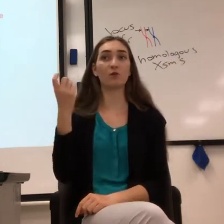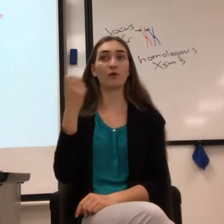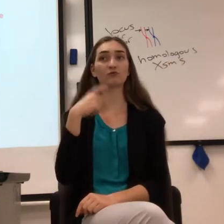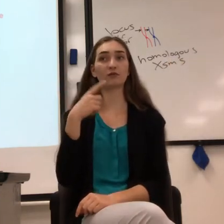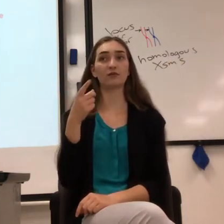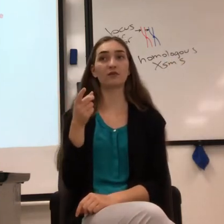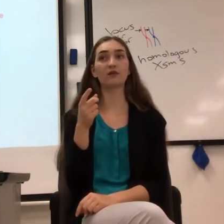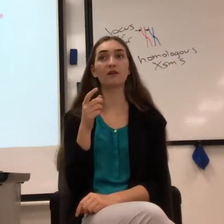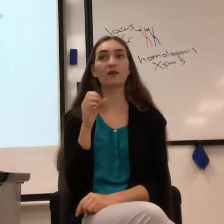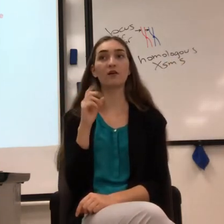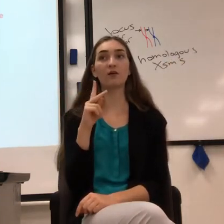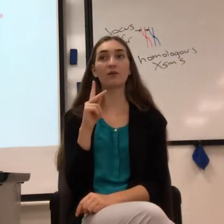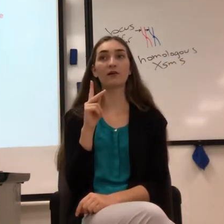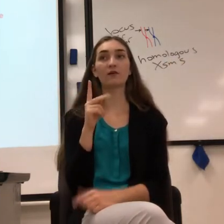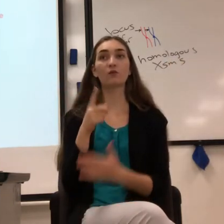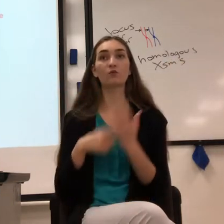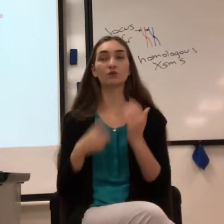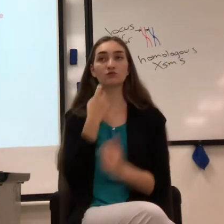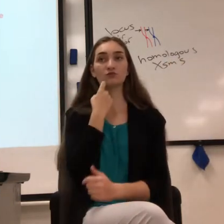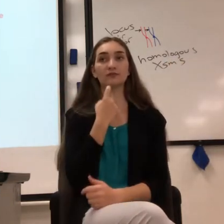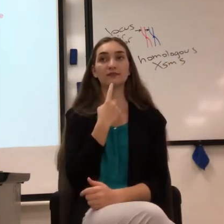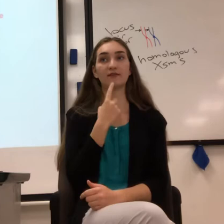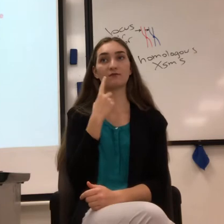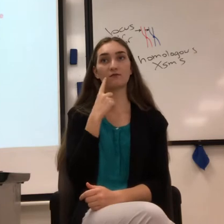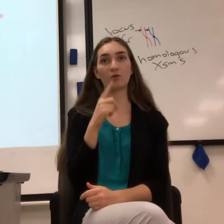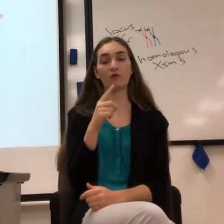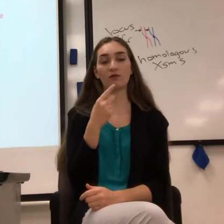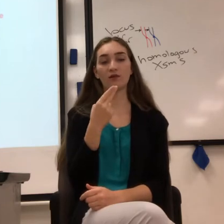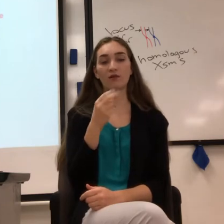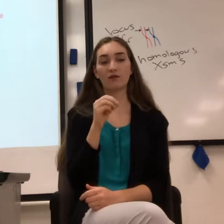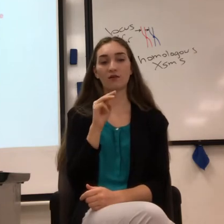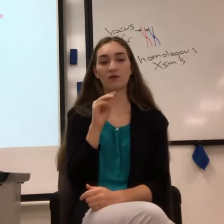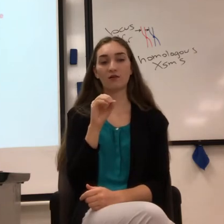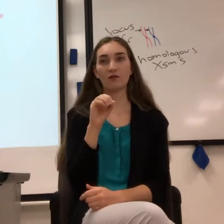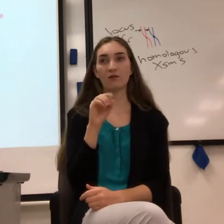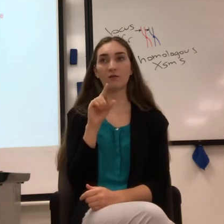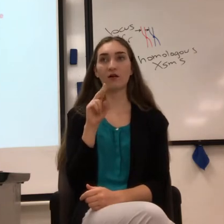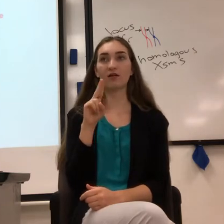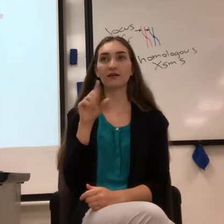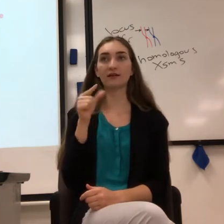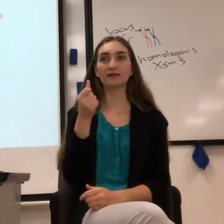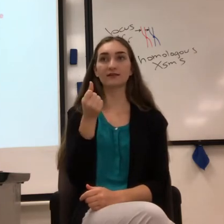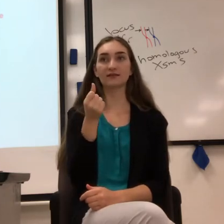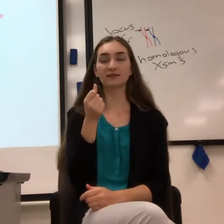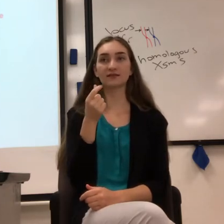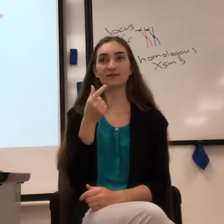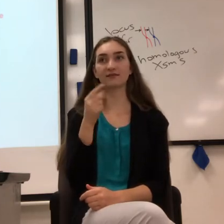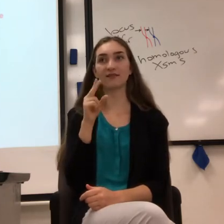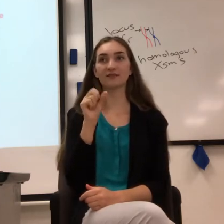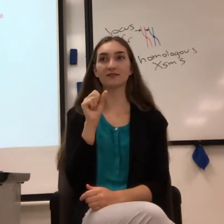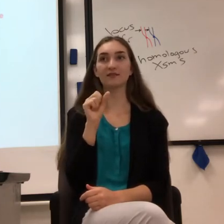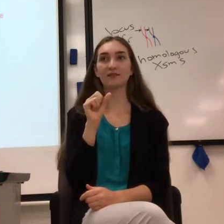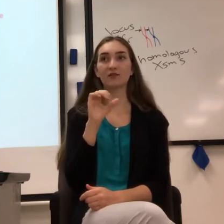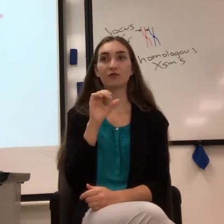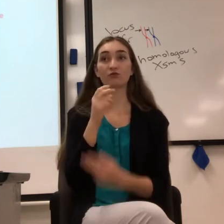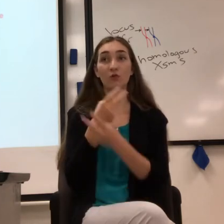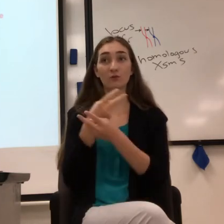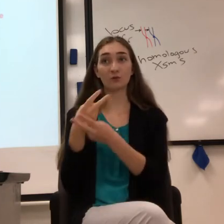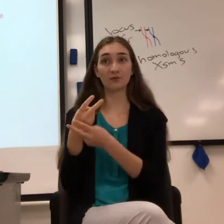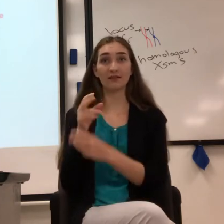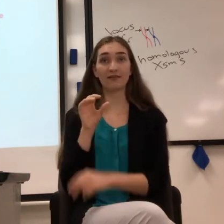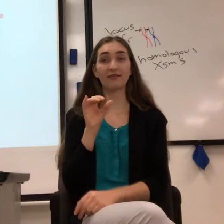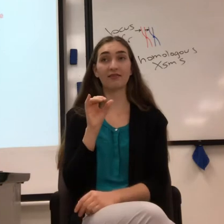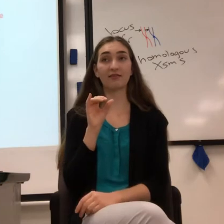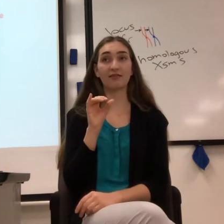Okay. Okay. Like what you just said for homologous chromosomes. Yeah. Okay. So the homologous